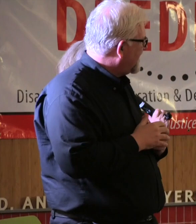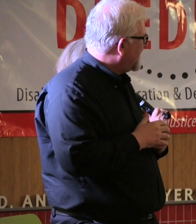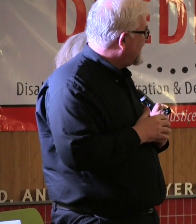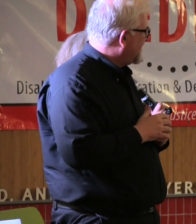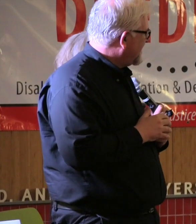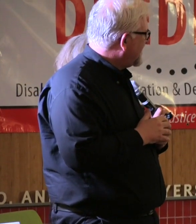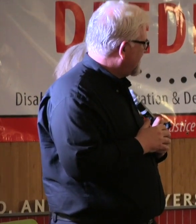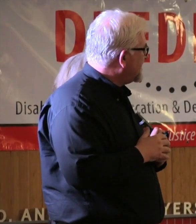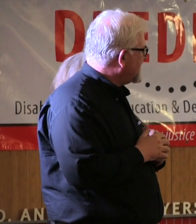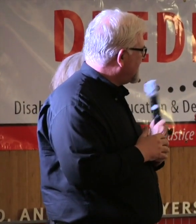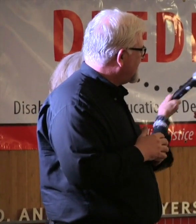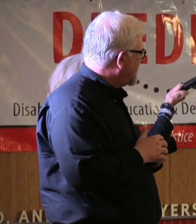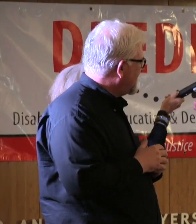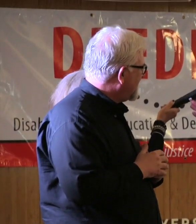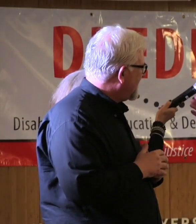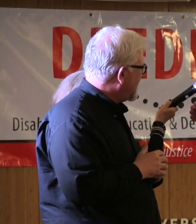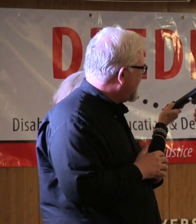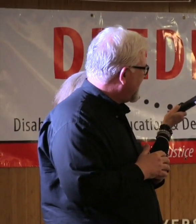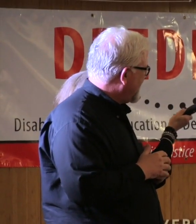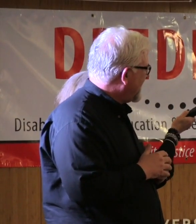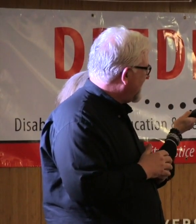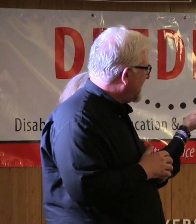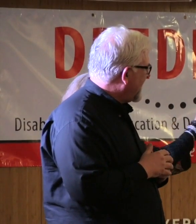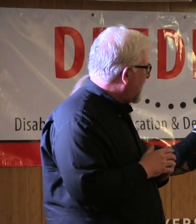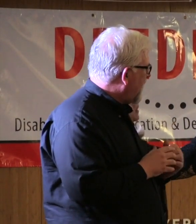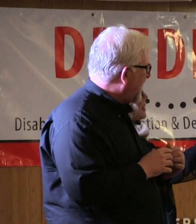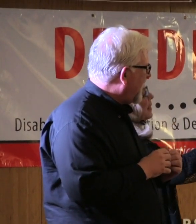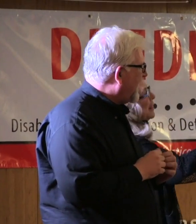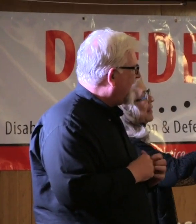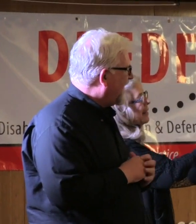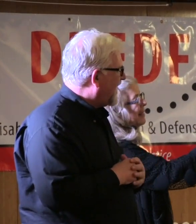Oh, you want to use sign? Should I hold it?